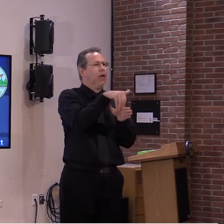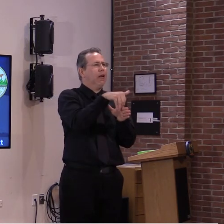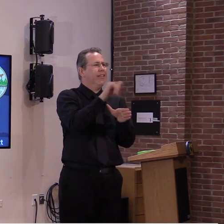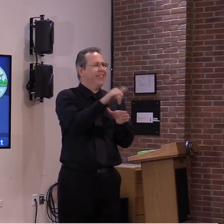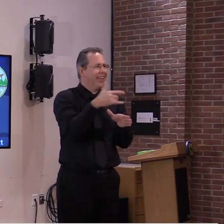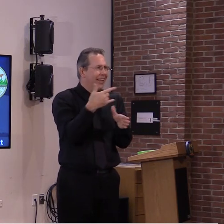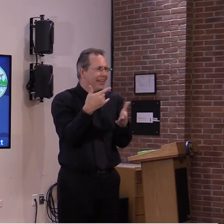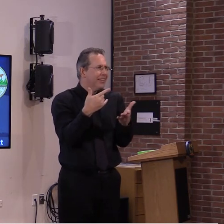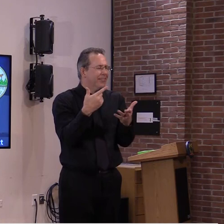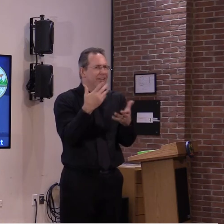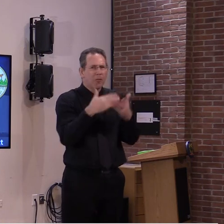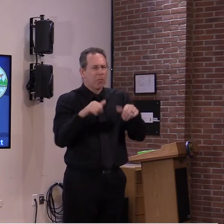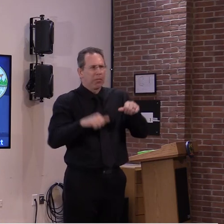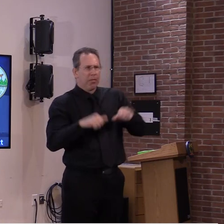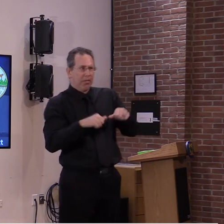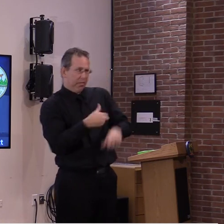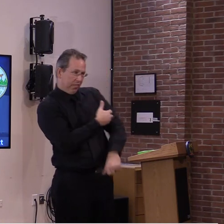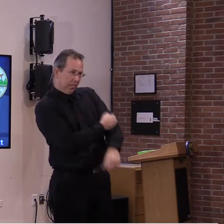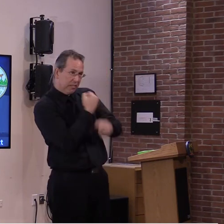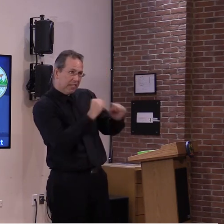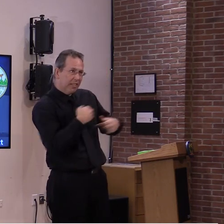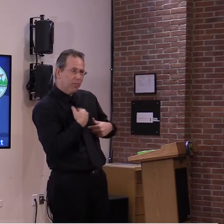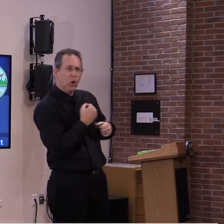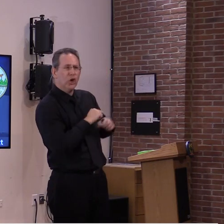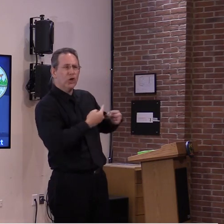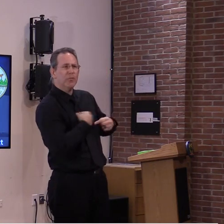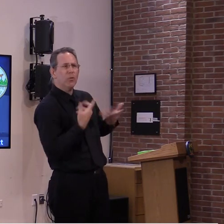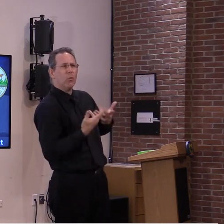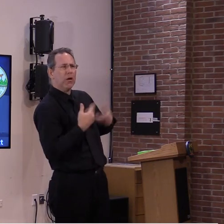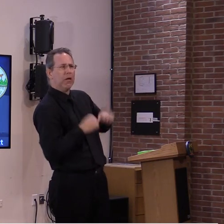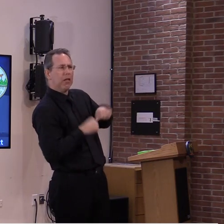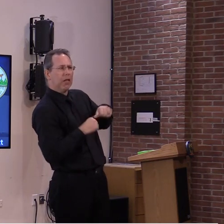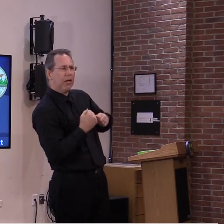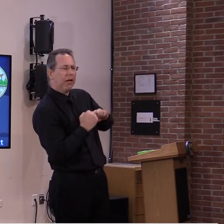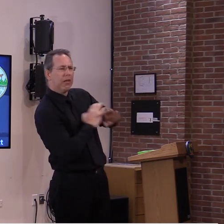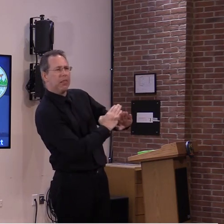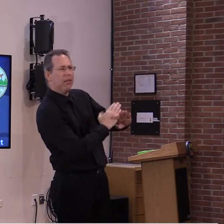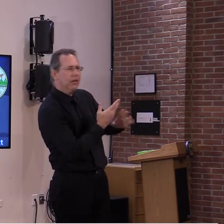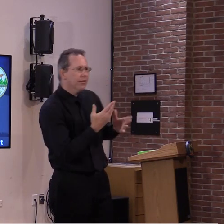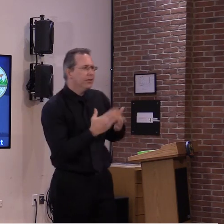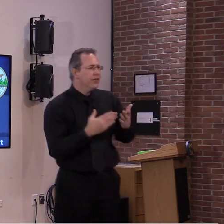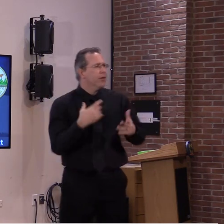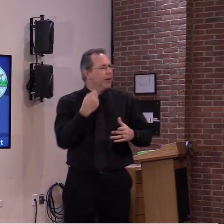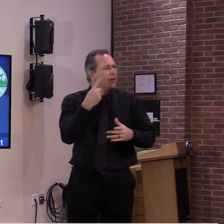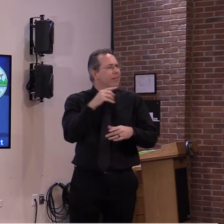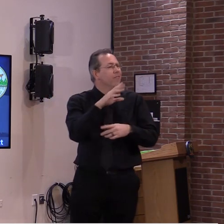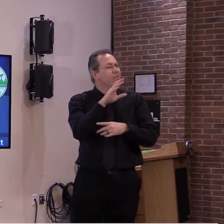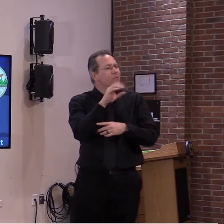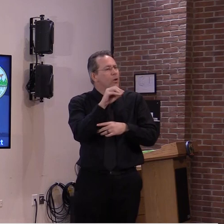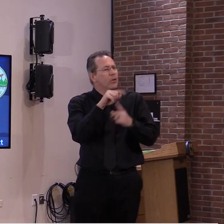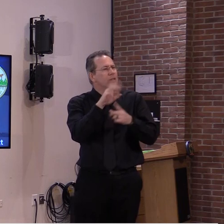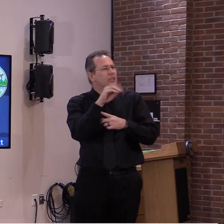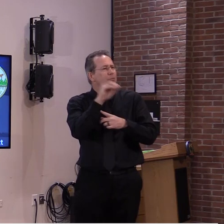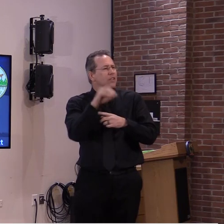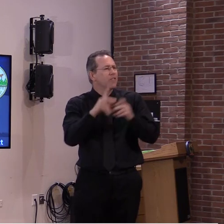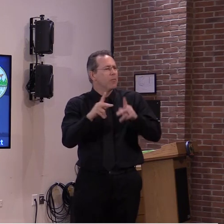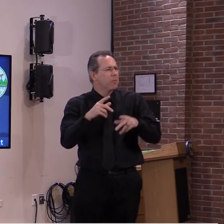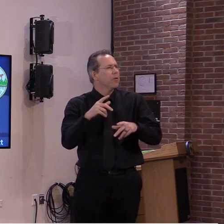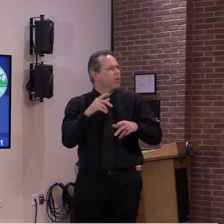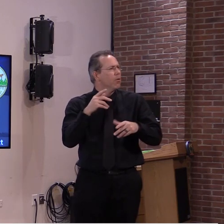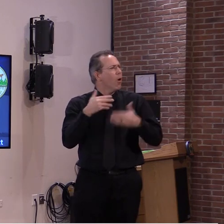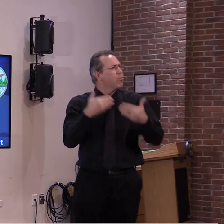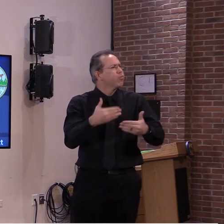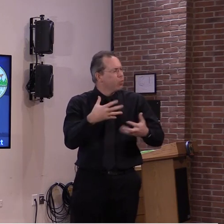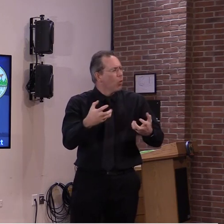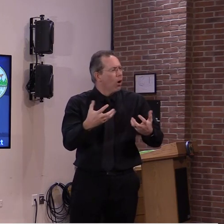Perhaps, depending on the vaccine sometimes, but overall. So what would make a